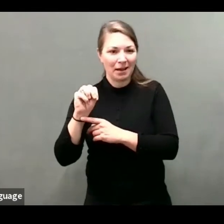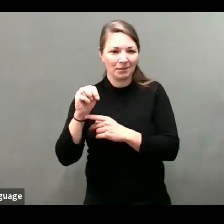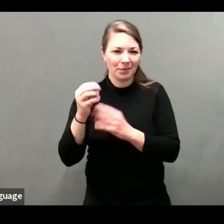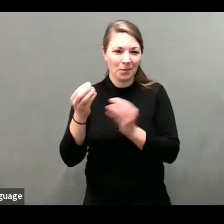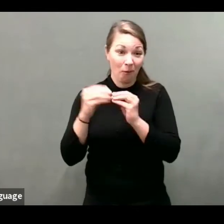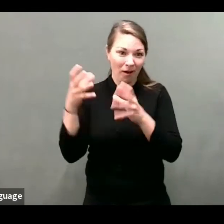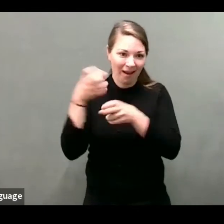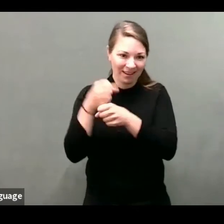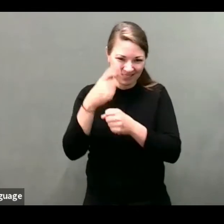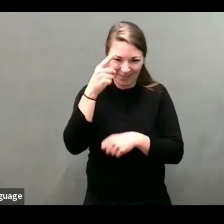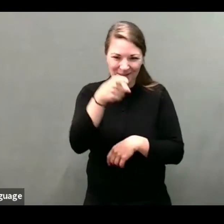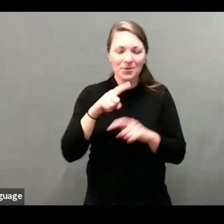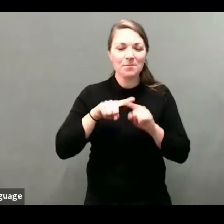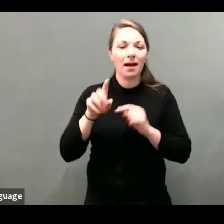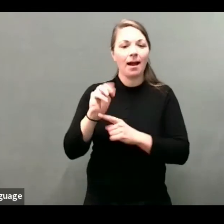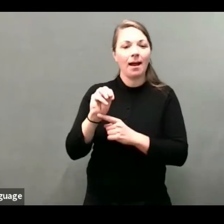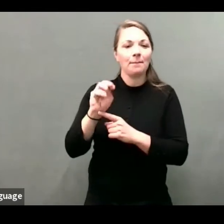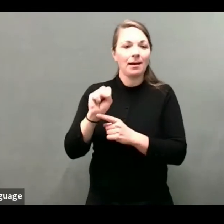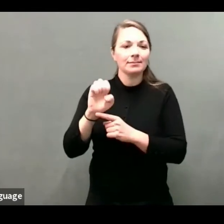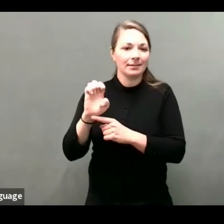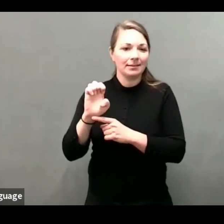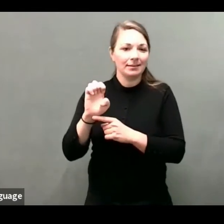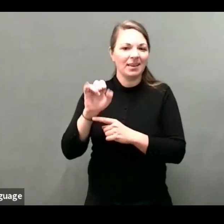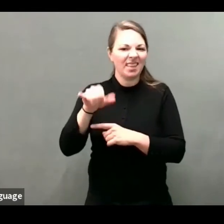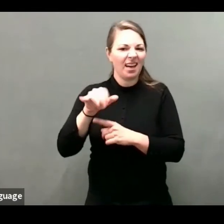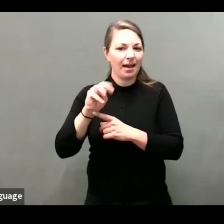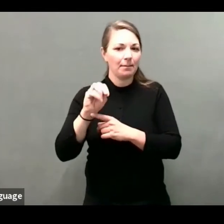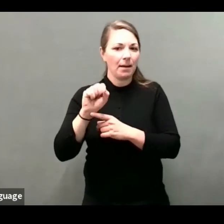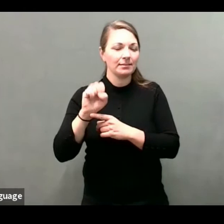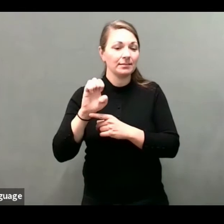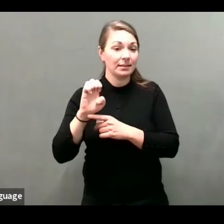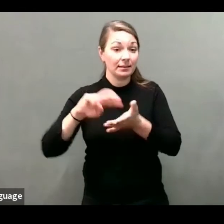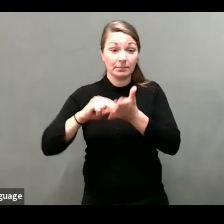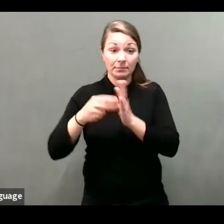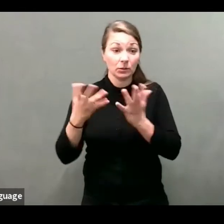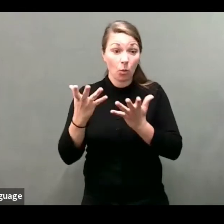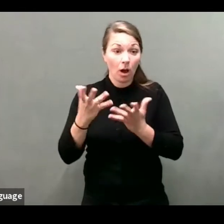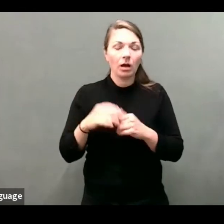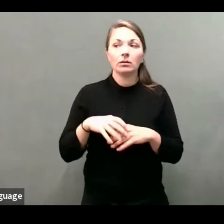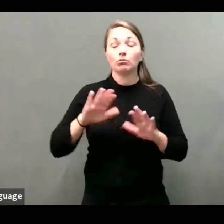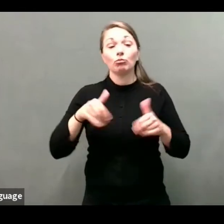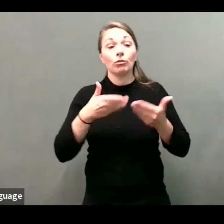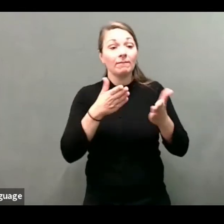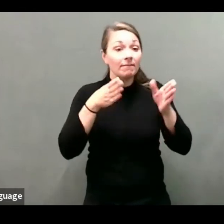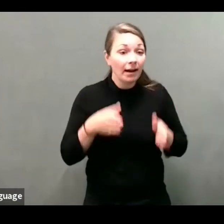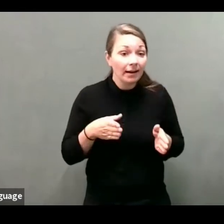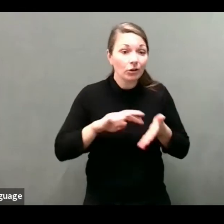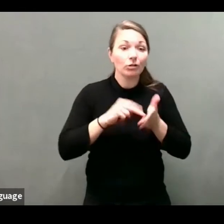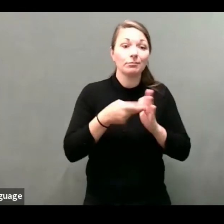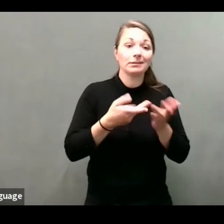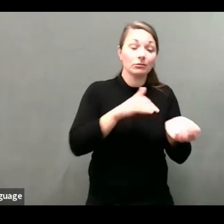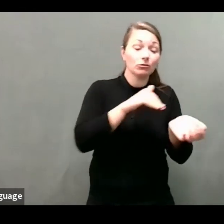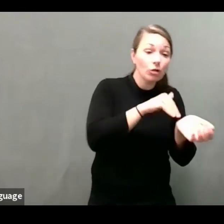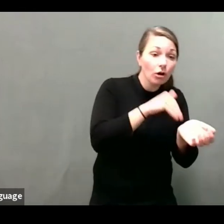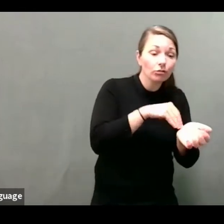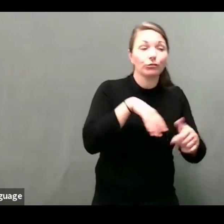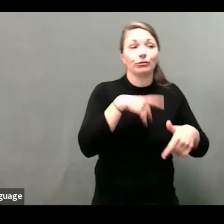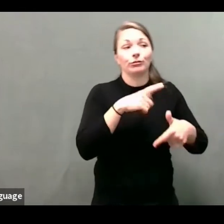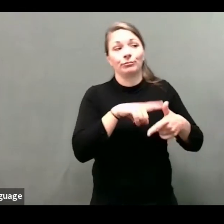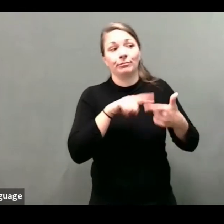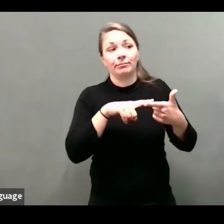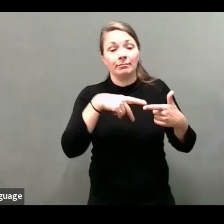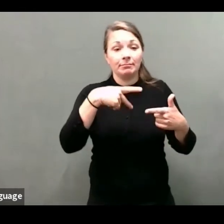for you. And all this means is that a provider, so a doctor, nurse practitioner,